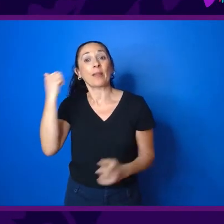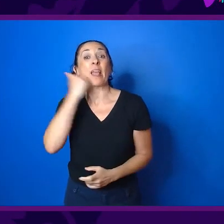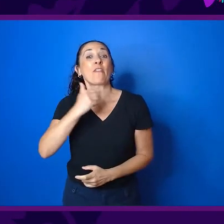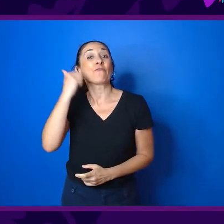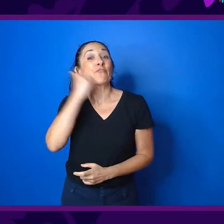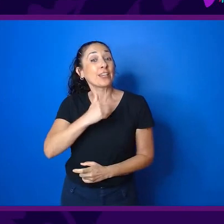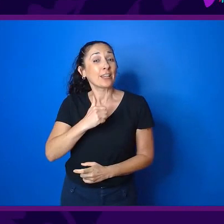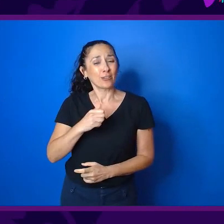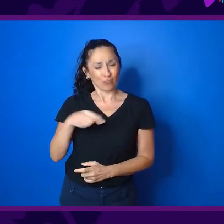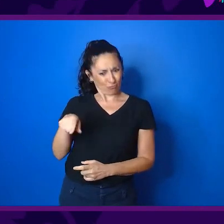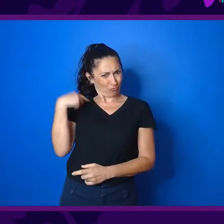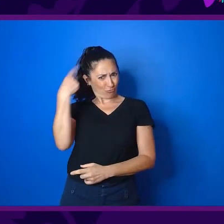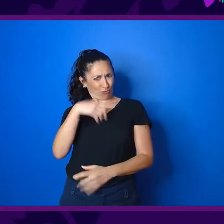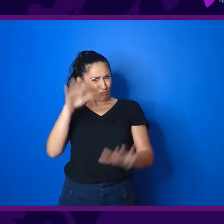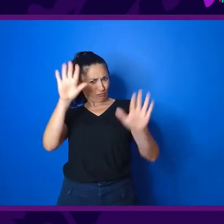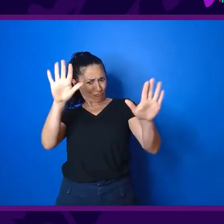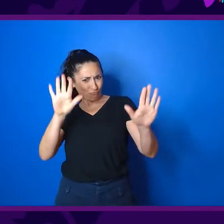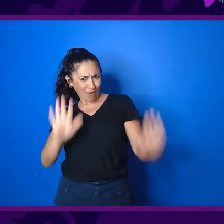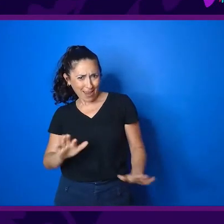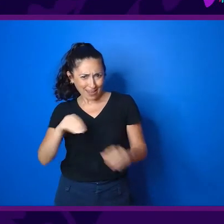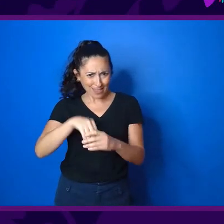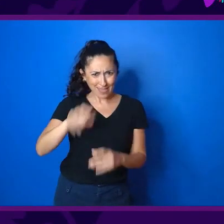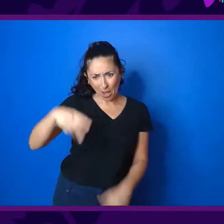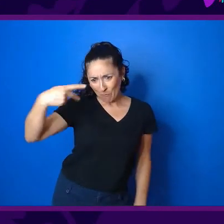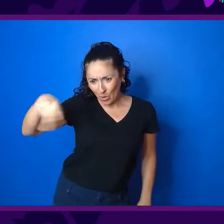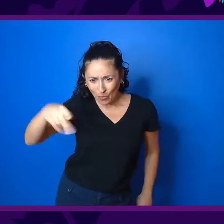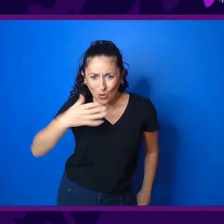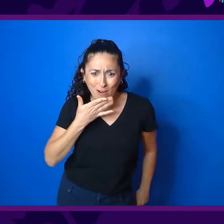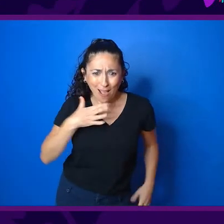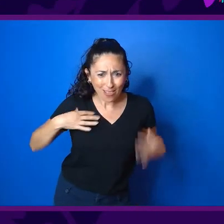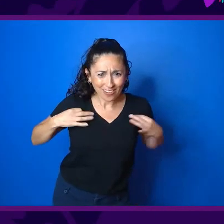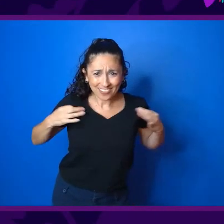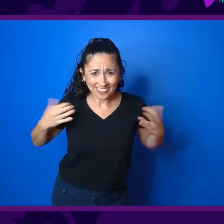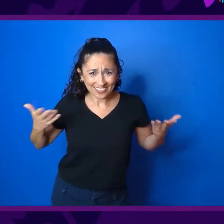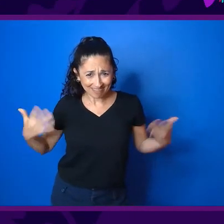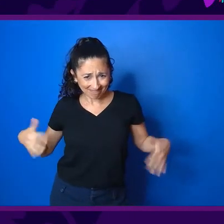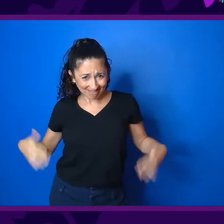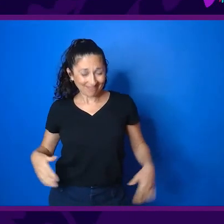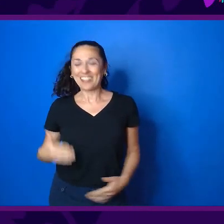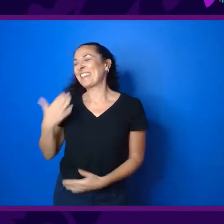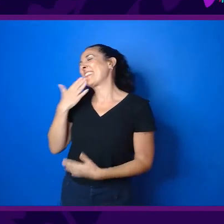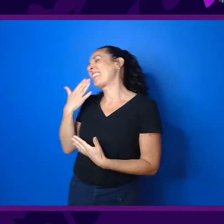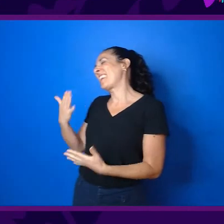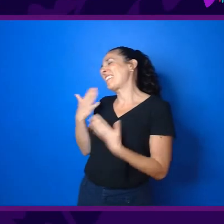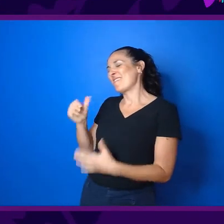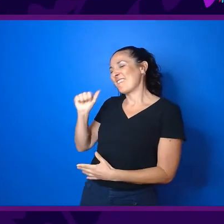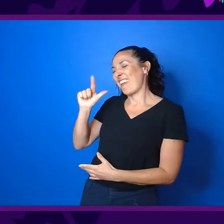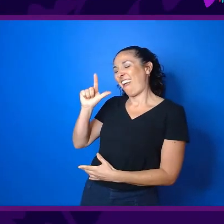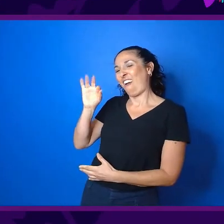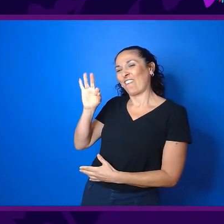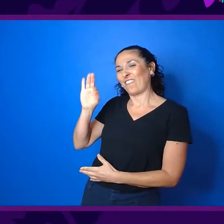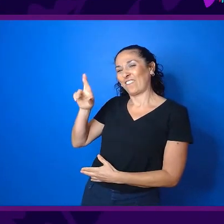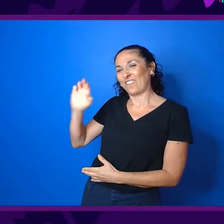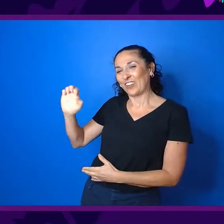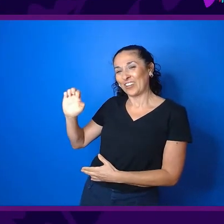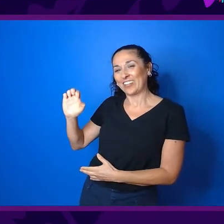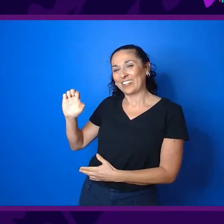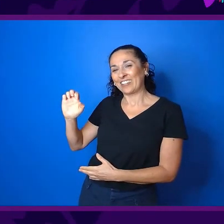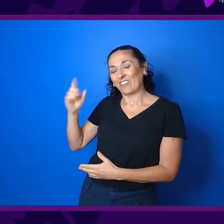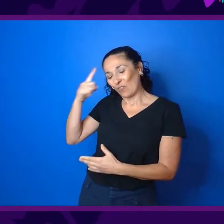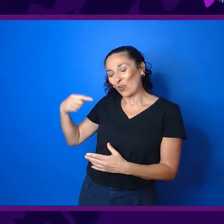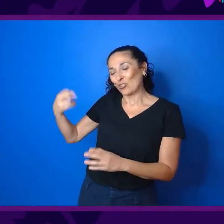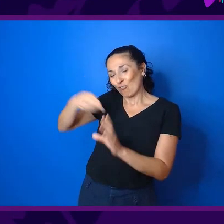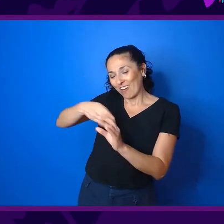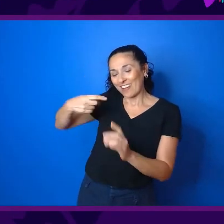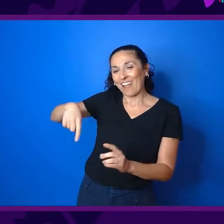look great in that purple. Thank you. Thank you. And thank you, Alfie, for being here with me. I know that we've traveled the